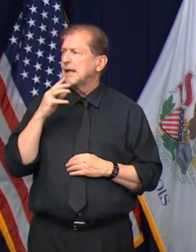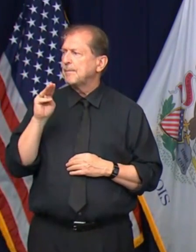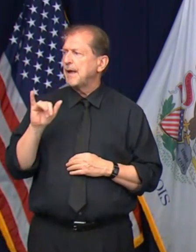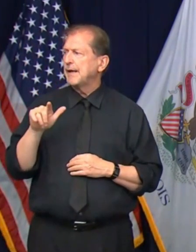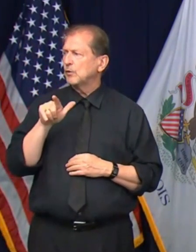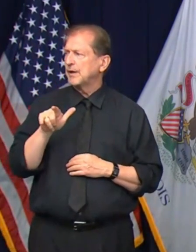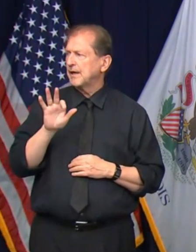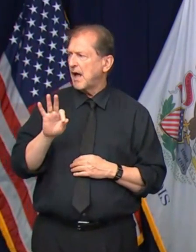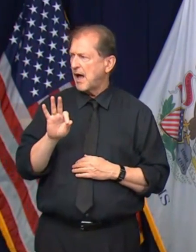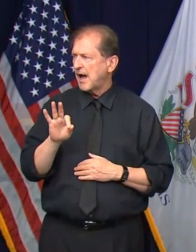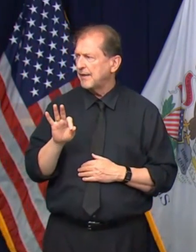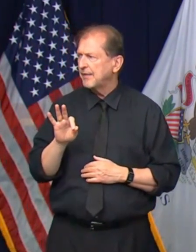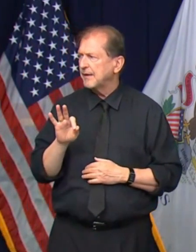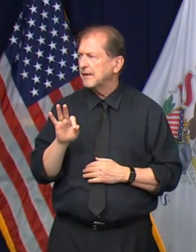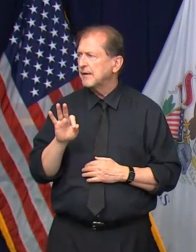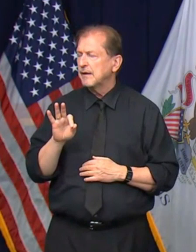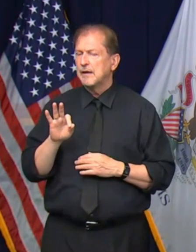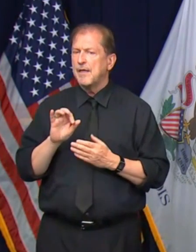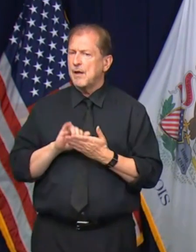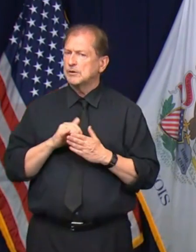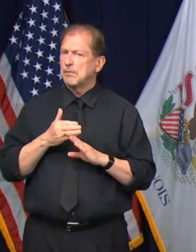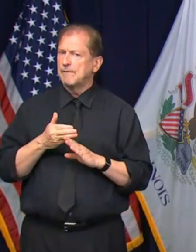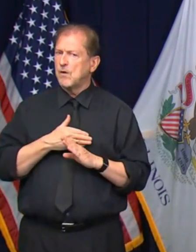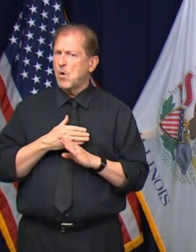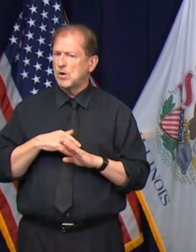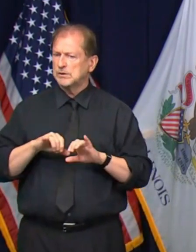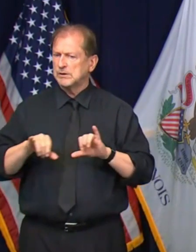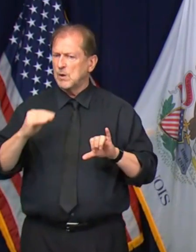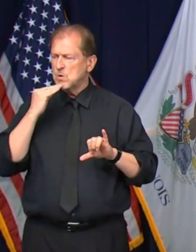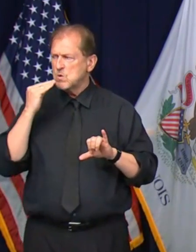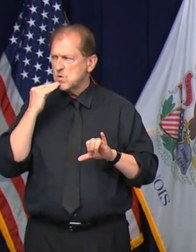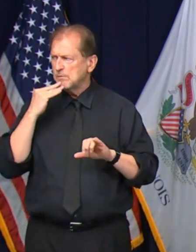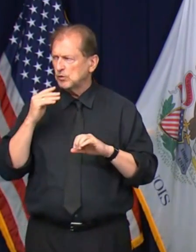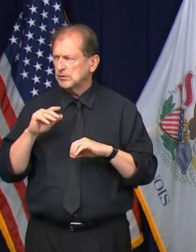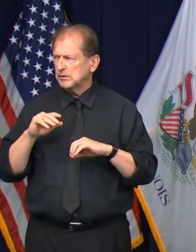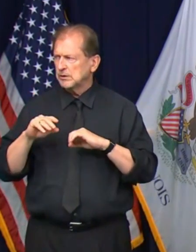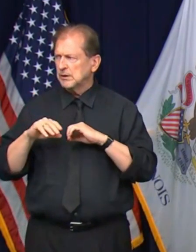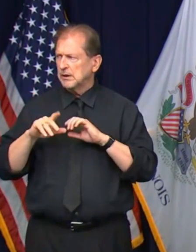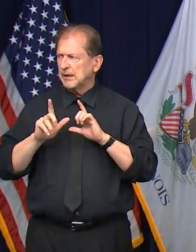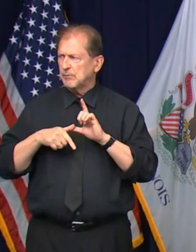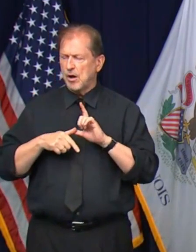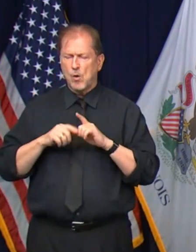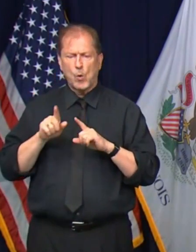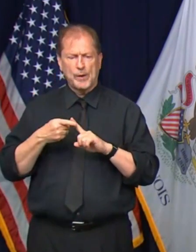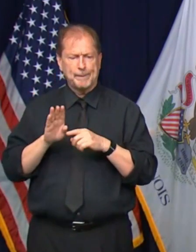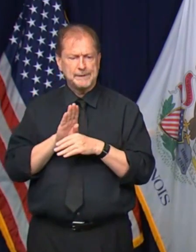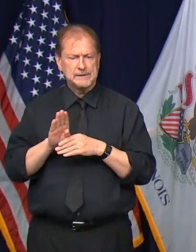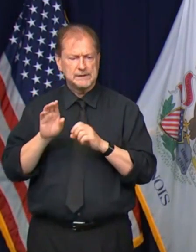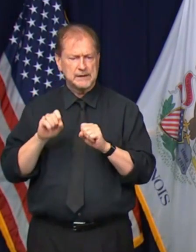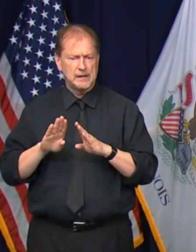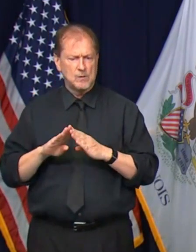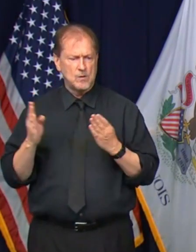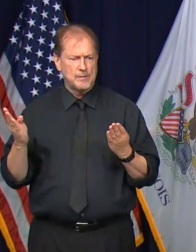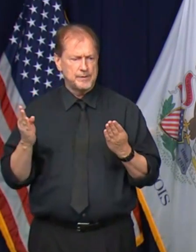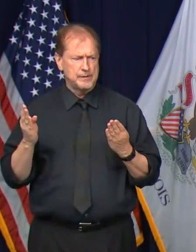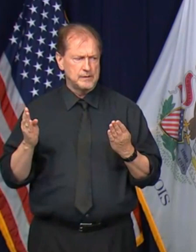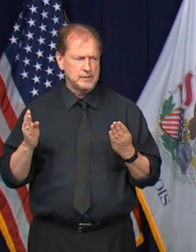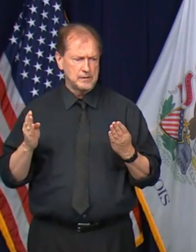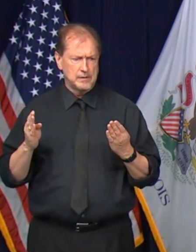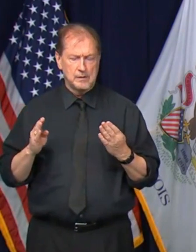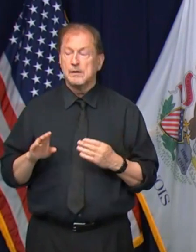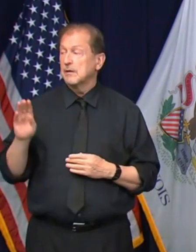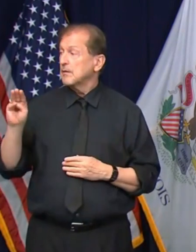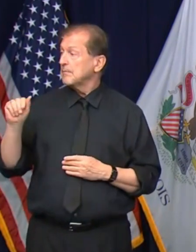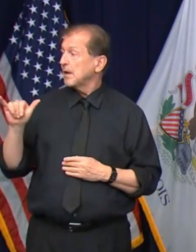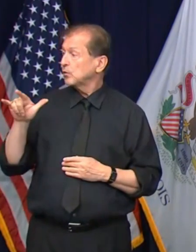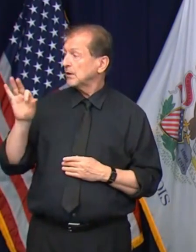that's before the extended stay-at-home order is set to expire. Will there be a specific time that businesses can open? May